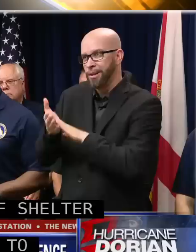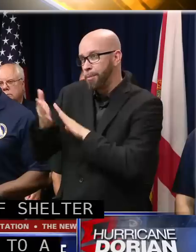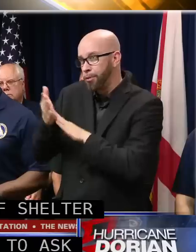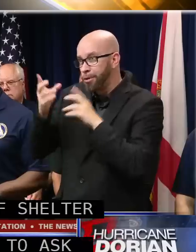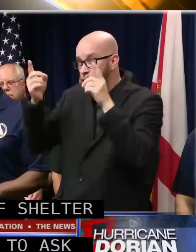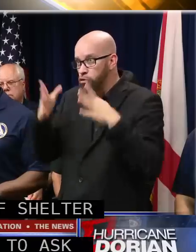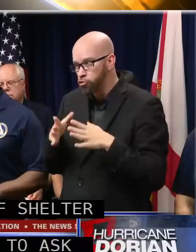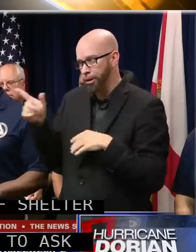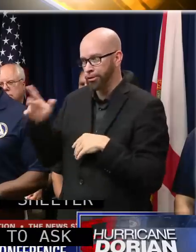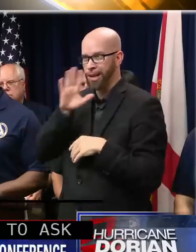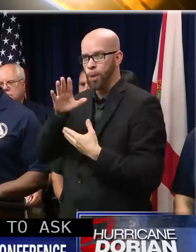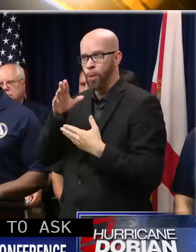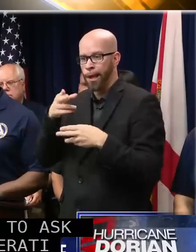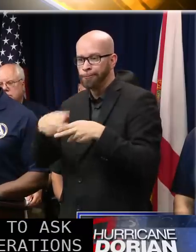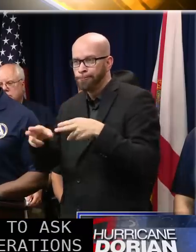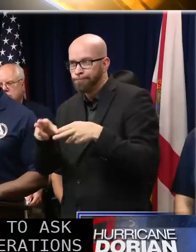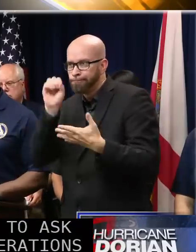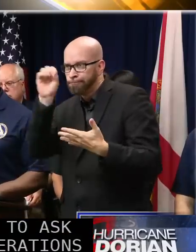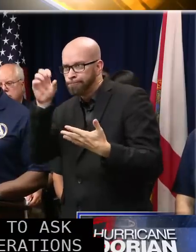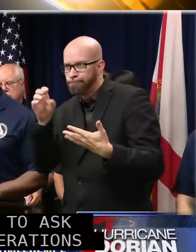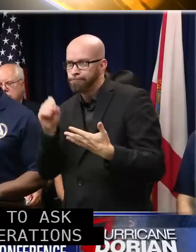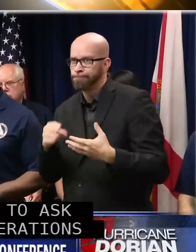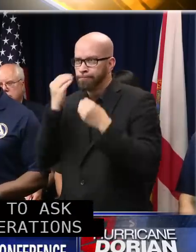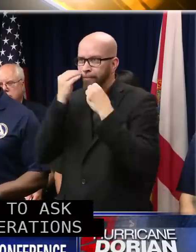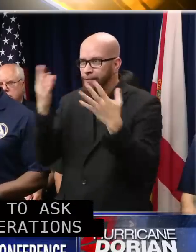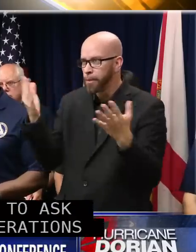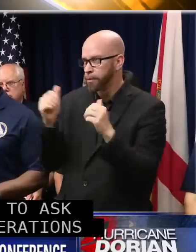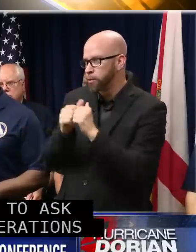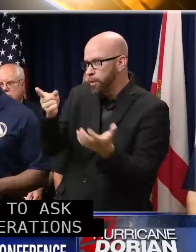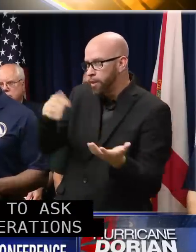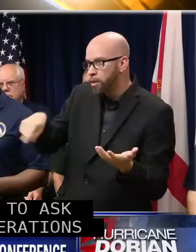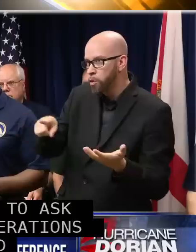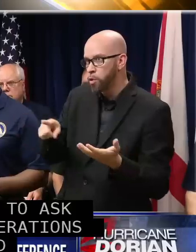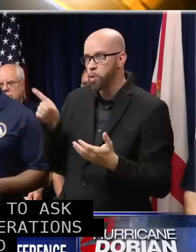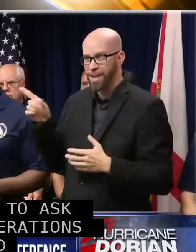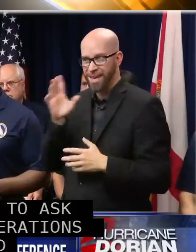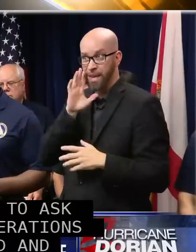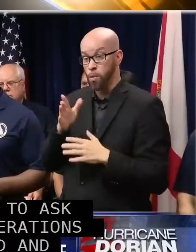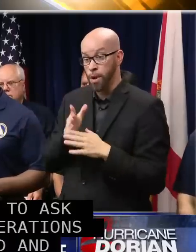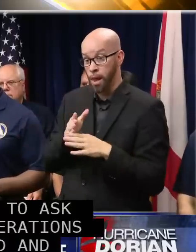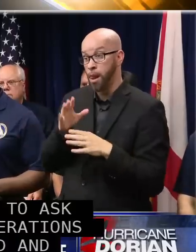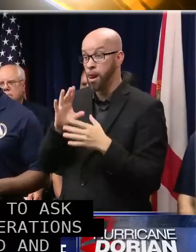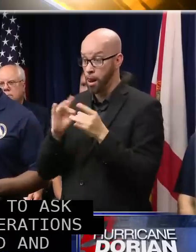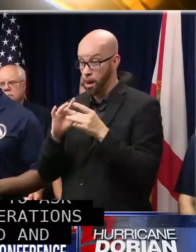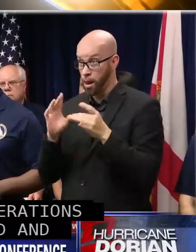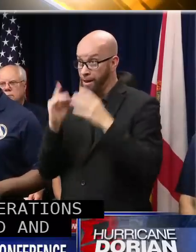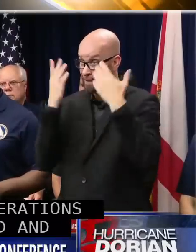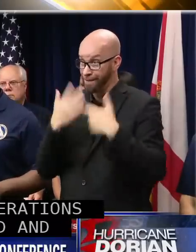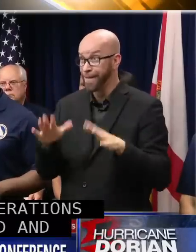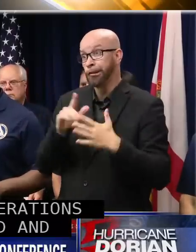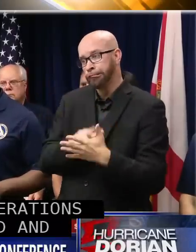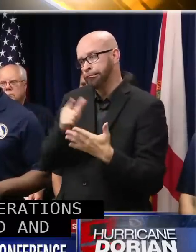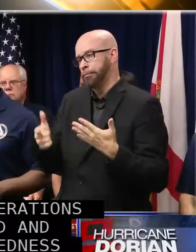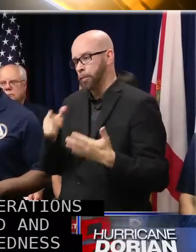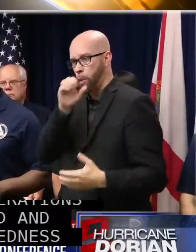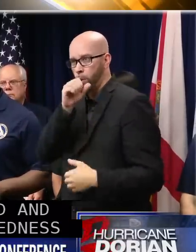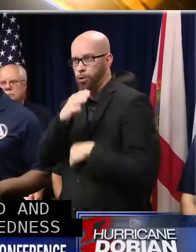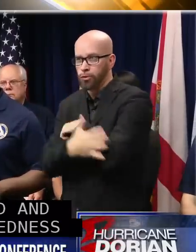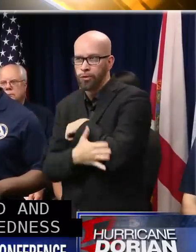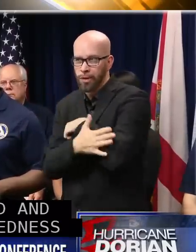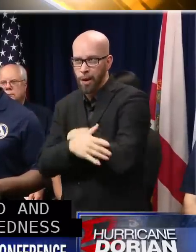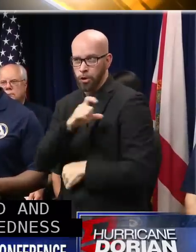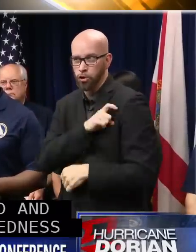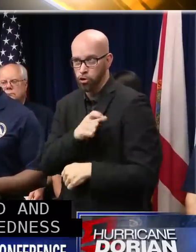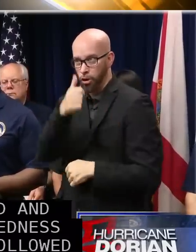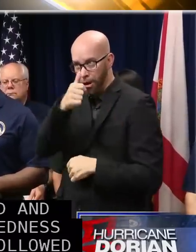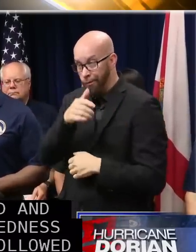forward and share additional preparedness information with you. He'll be followed then by the Orange County Sheriff